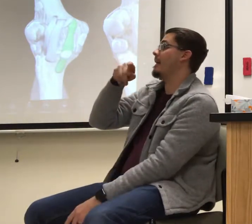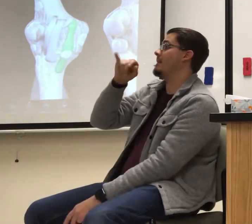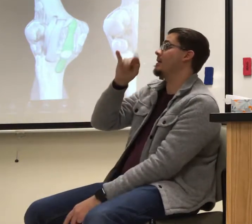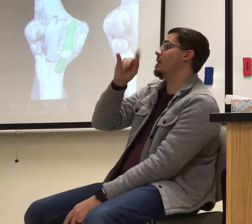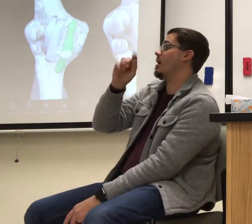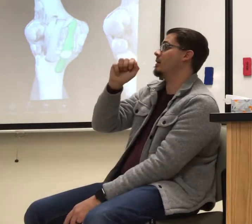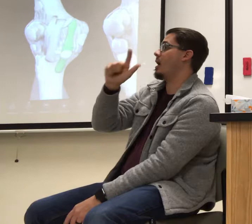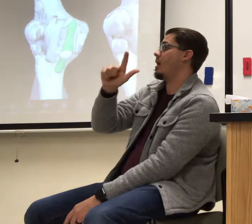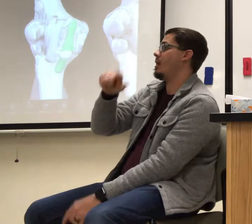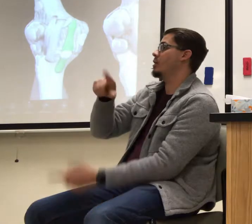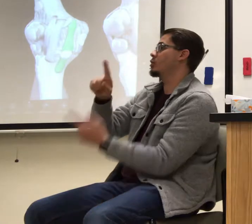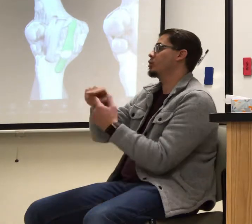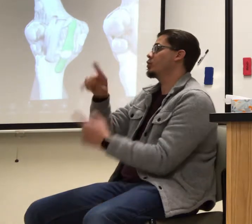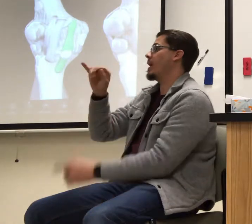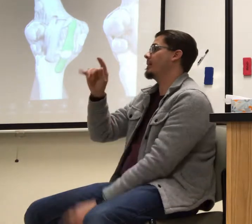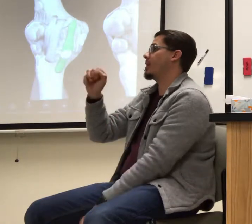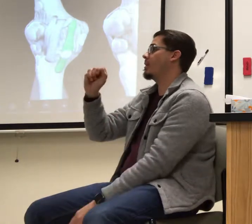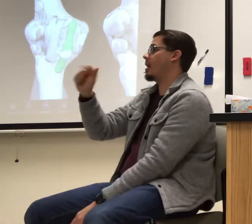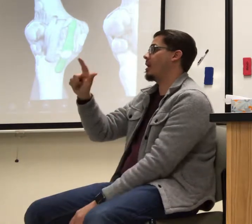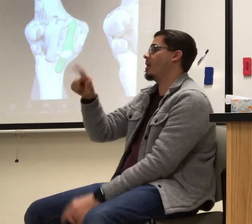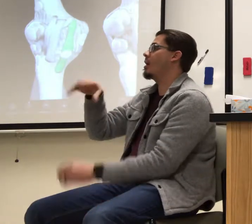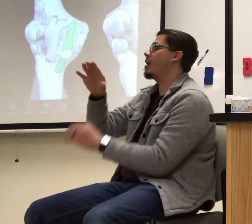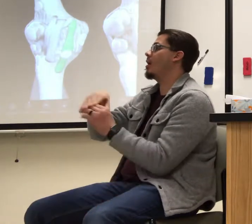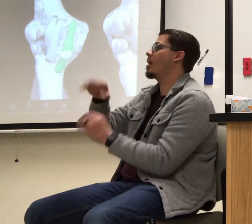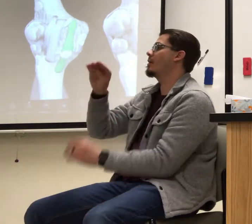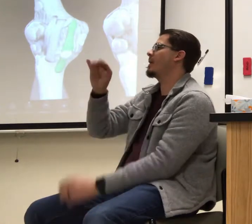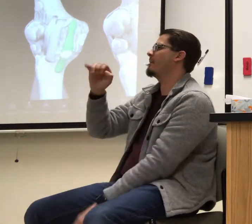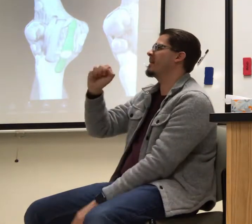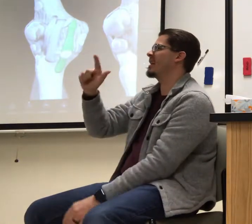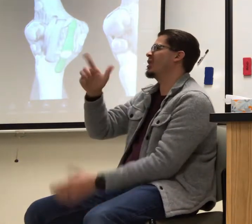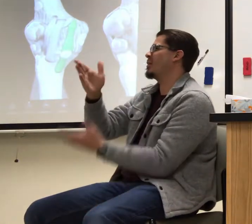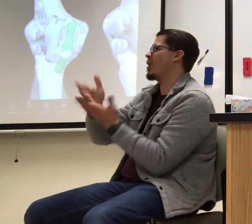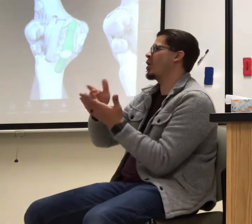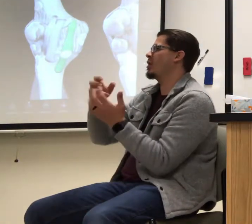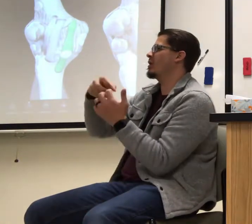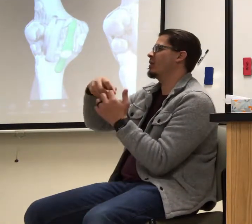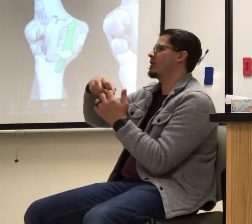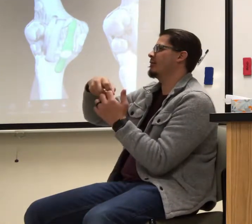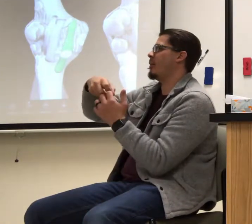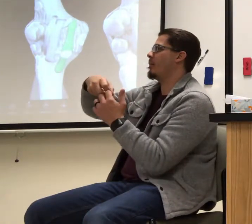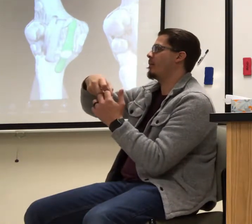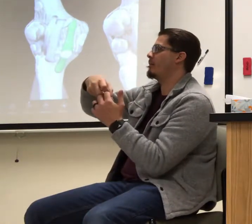epicondyle to epicondyle on the medial aspect of the knee, and it keeps the knee from buckling in.